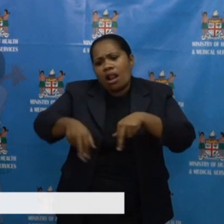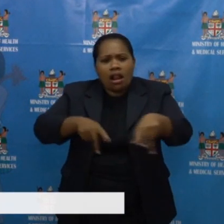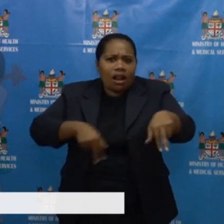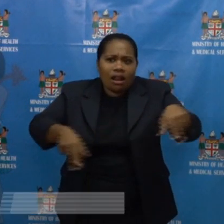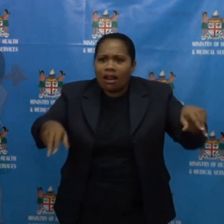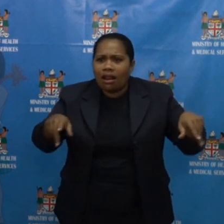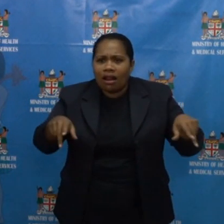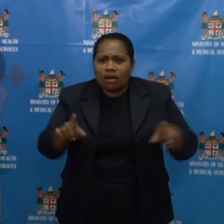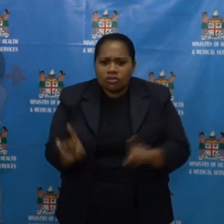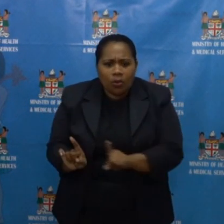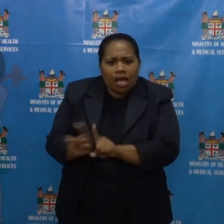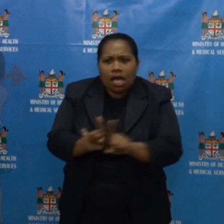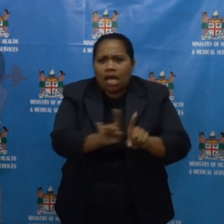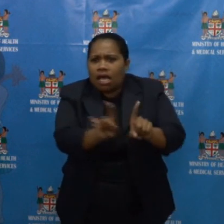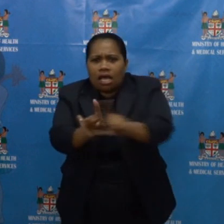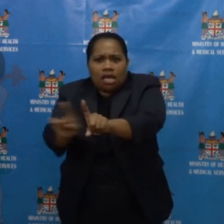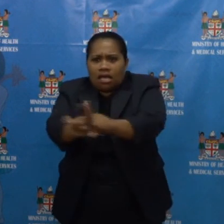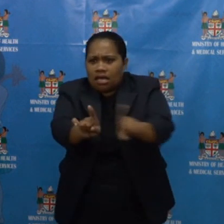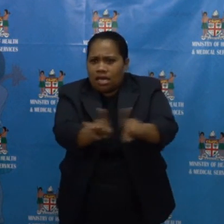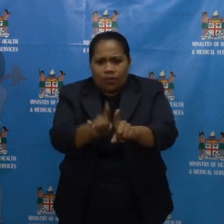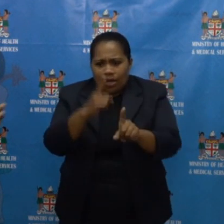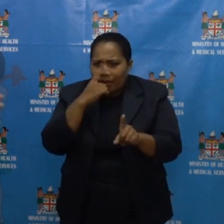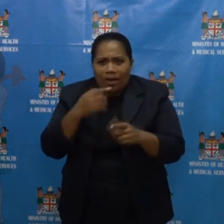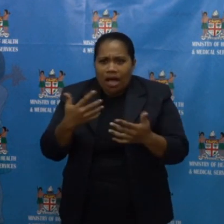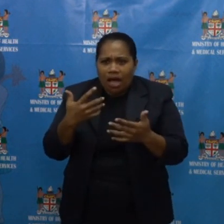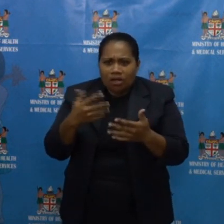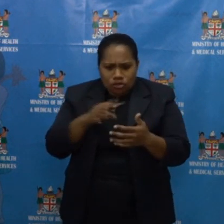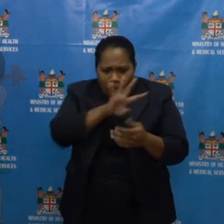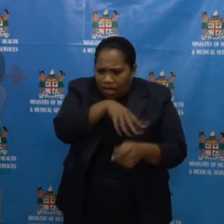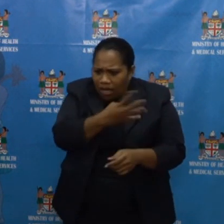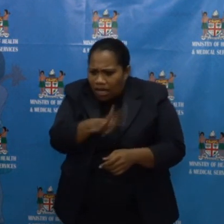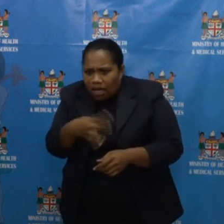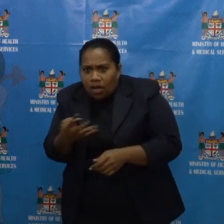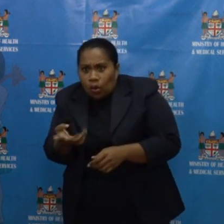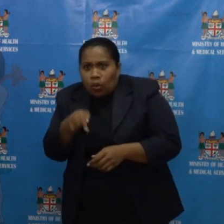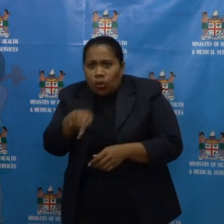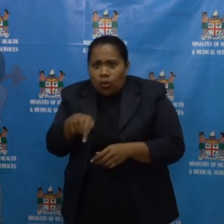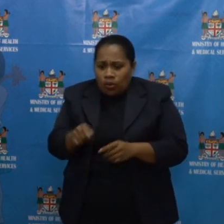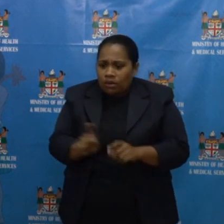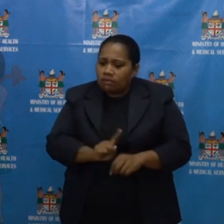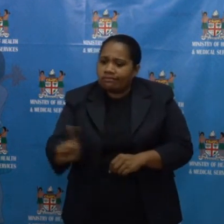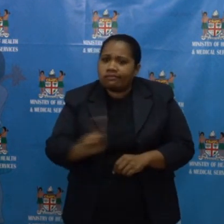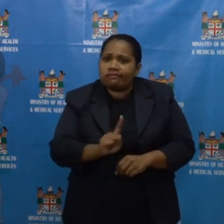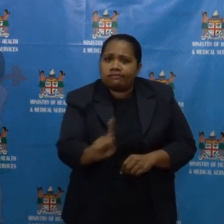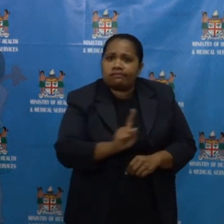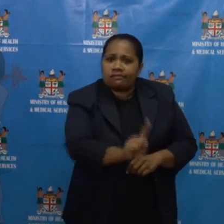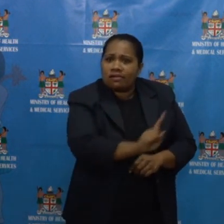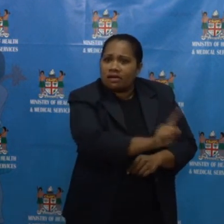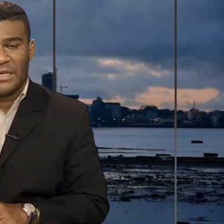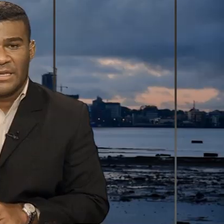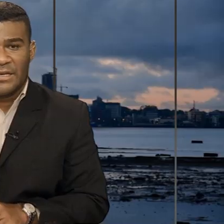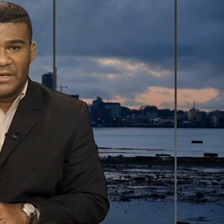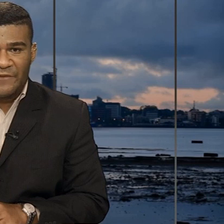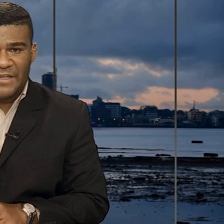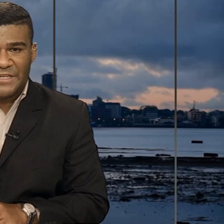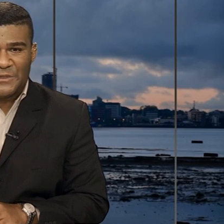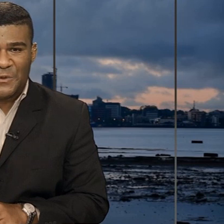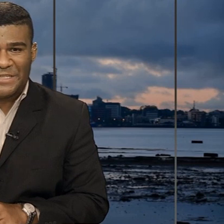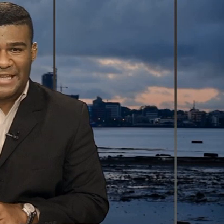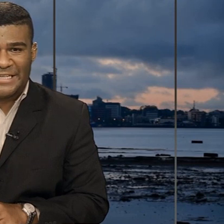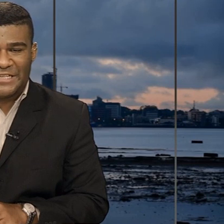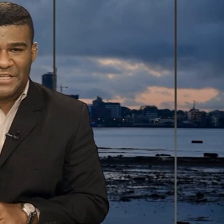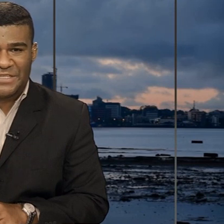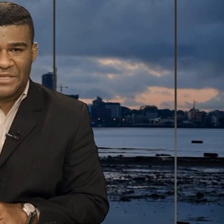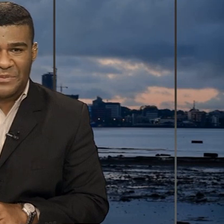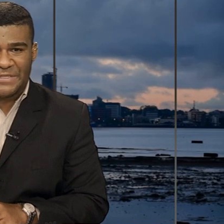The maintenance of our containment areas will help us trace all the contacts more effectively and more efficiently. Fijians who